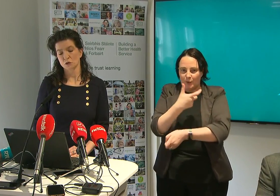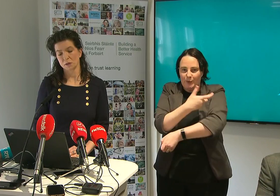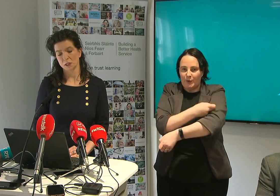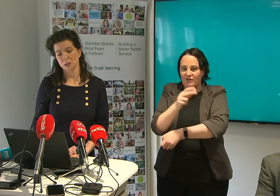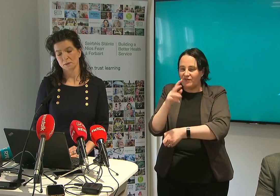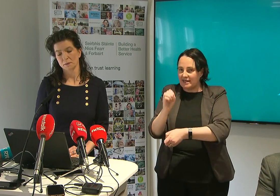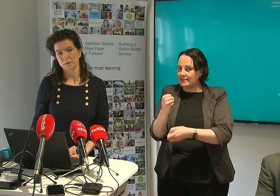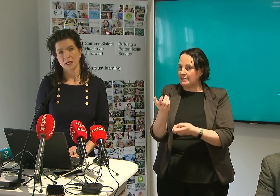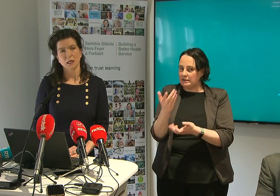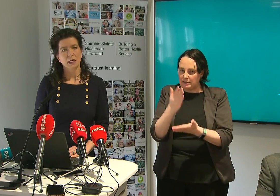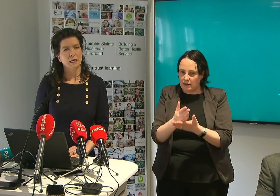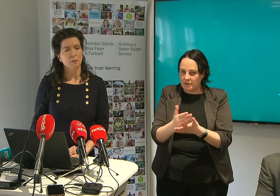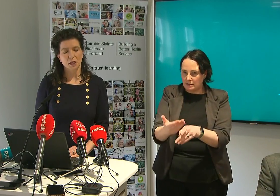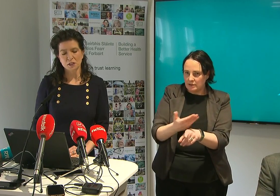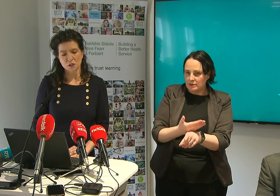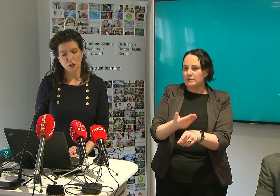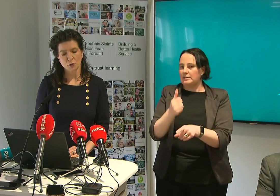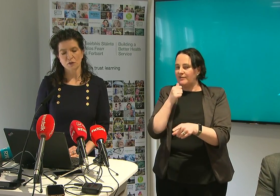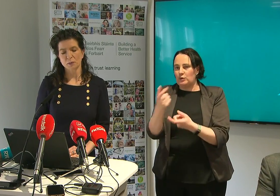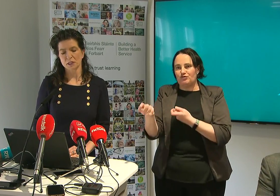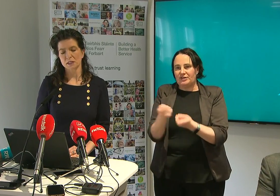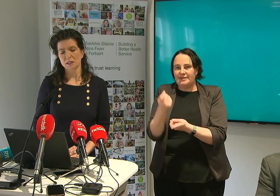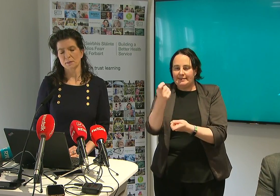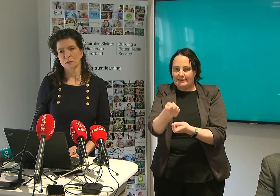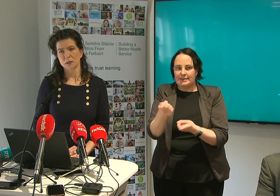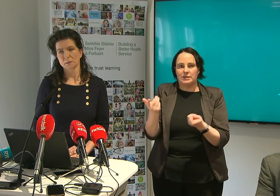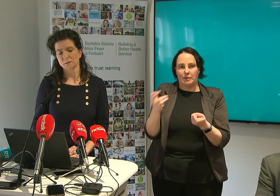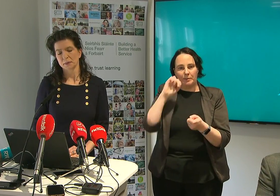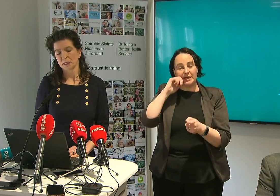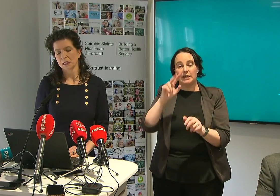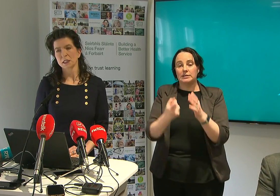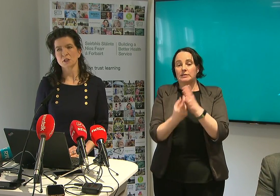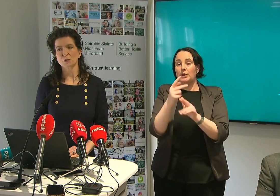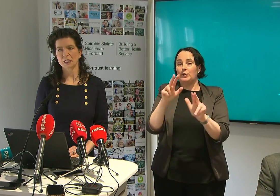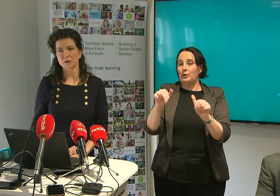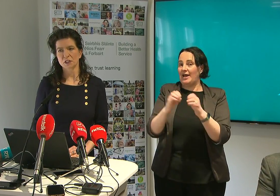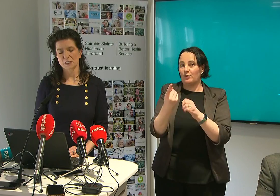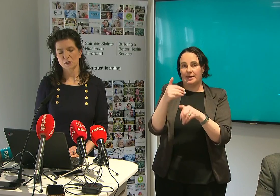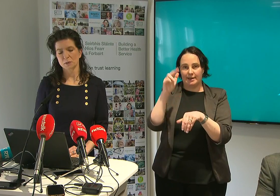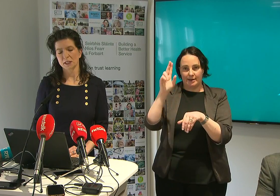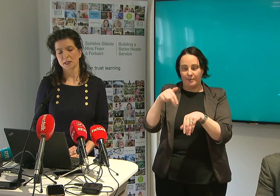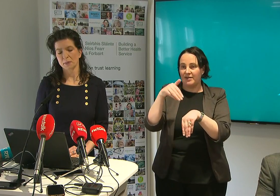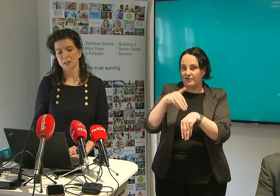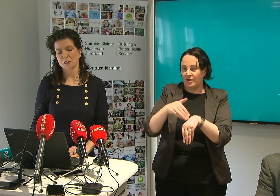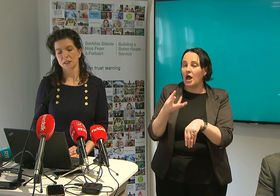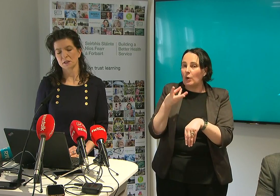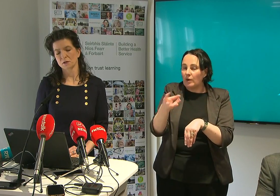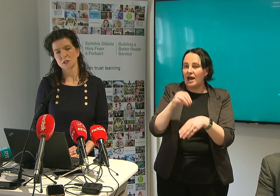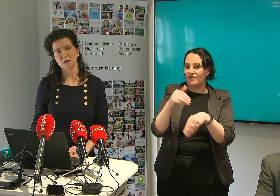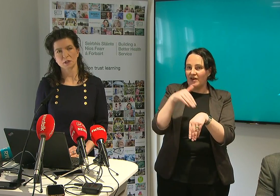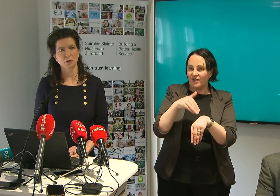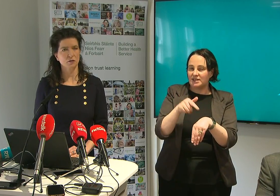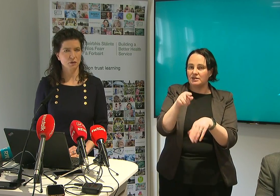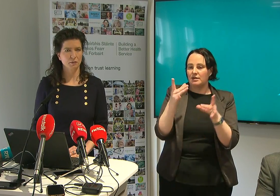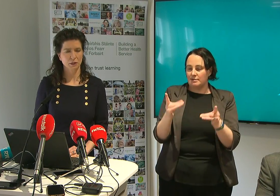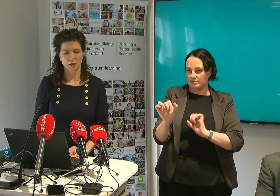and no treatment. Because it's new, everybody is susceptible. It will have considerable impact on health